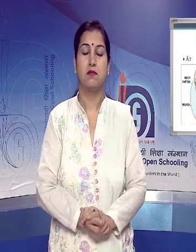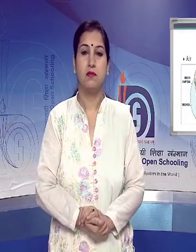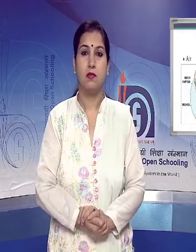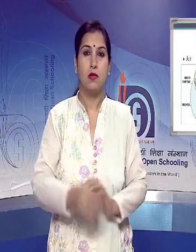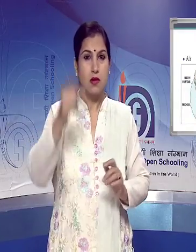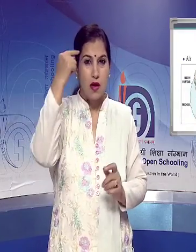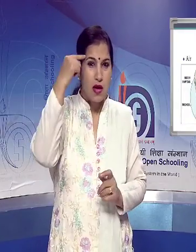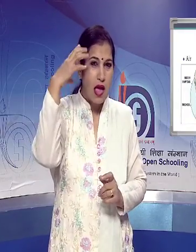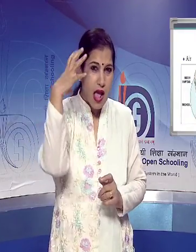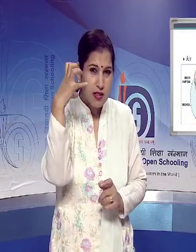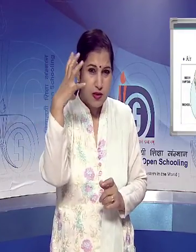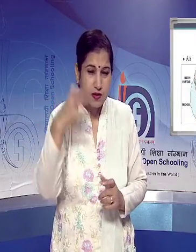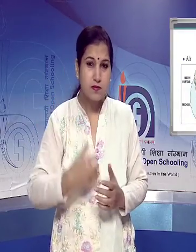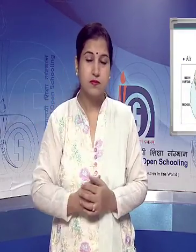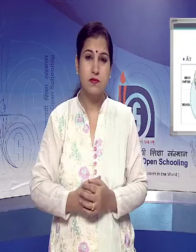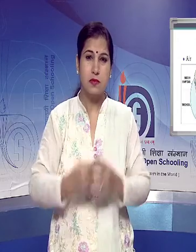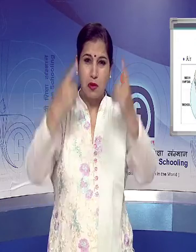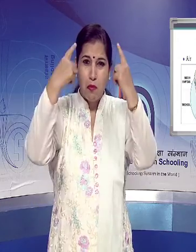headache and body ache